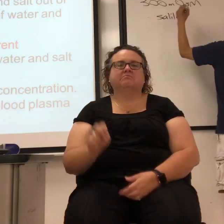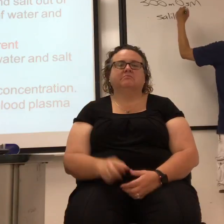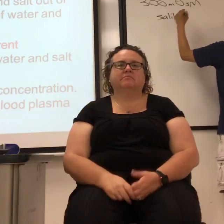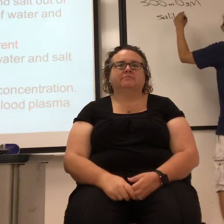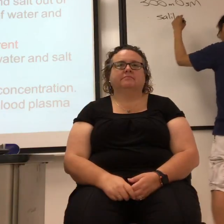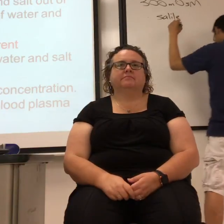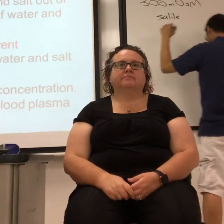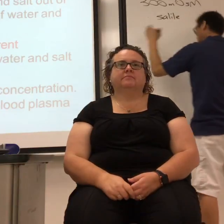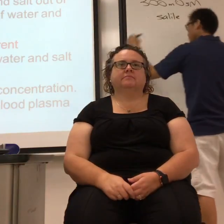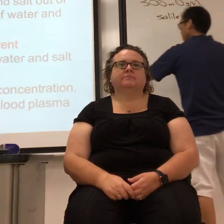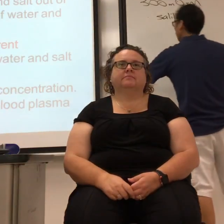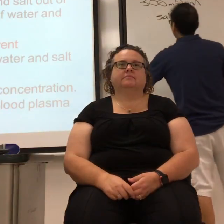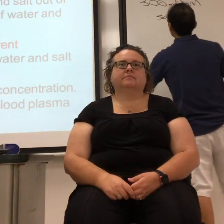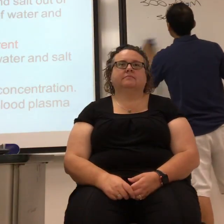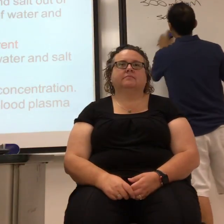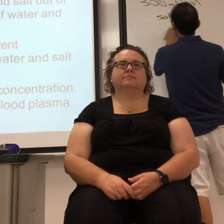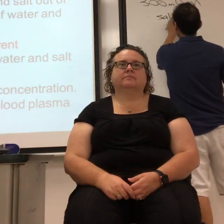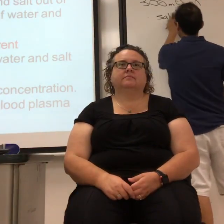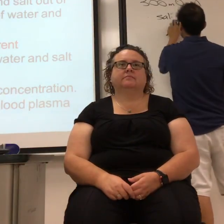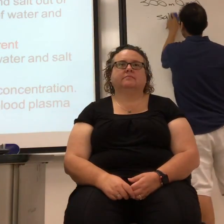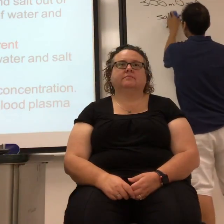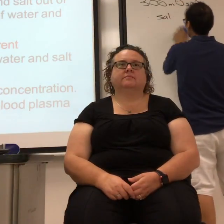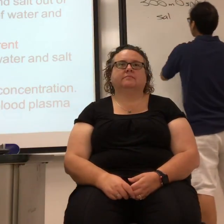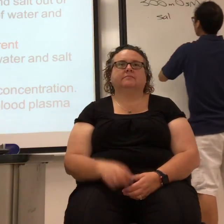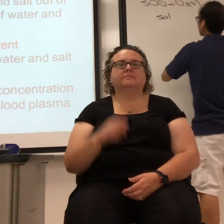which is like saline.